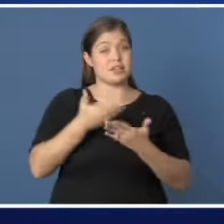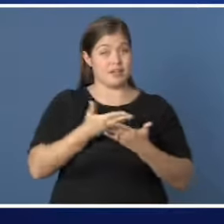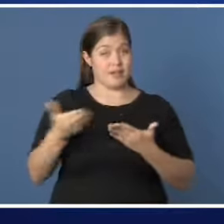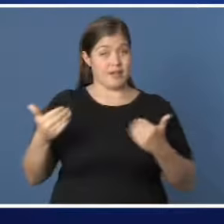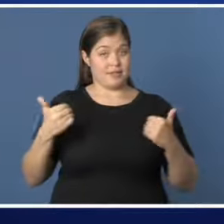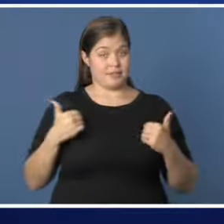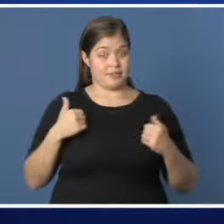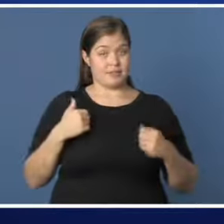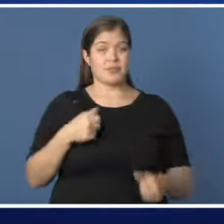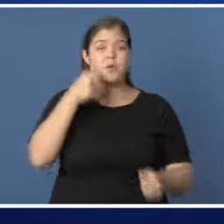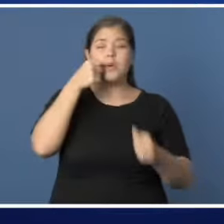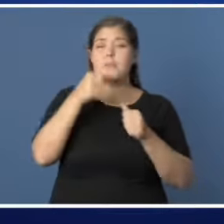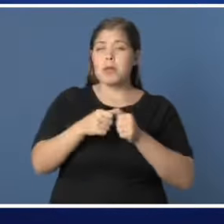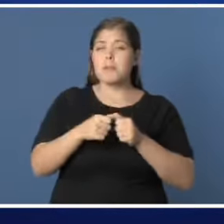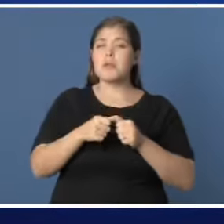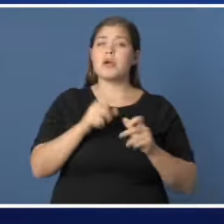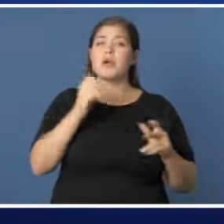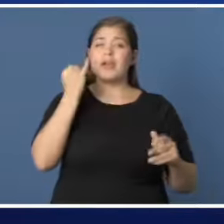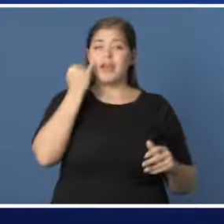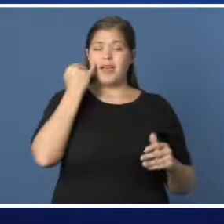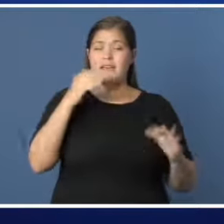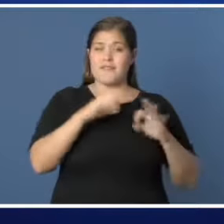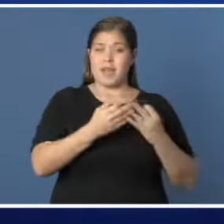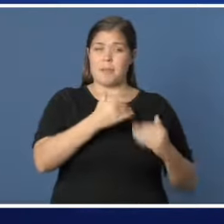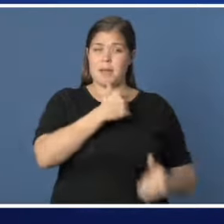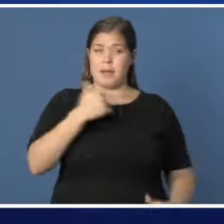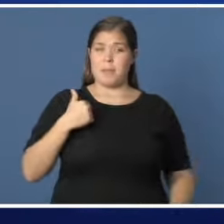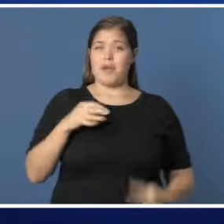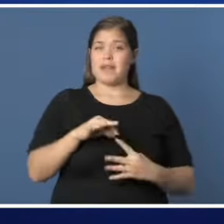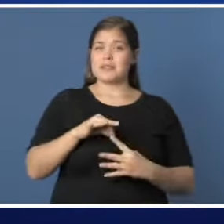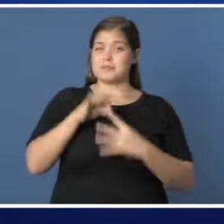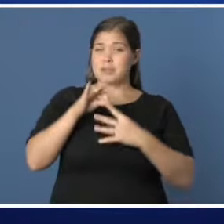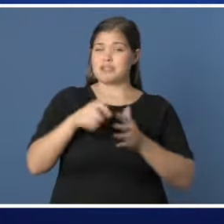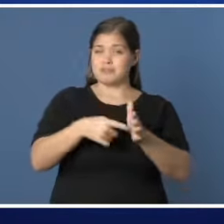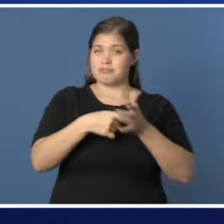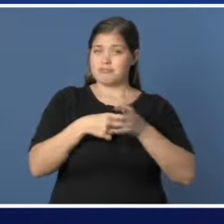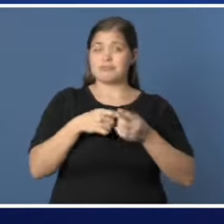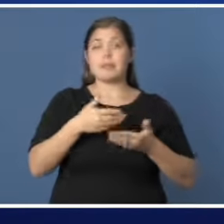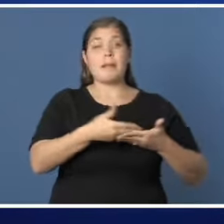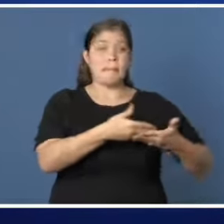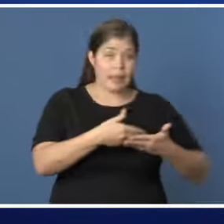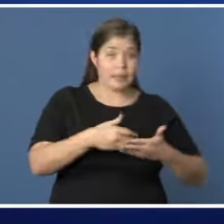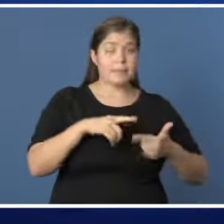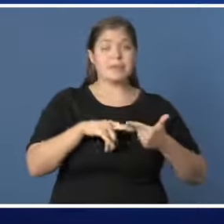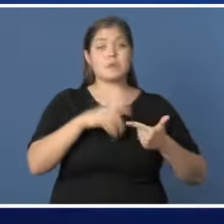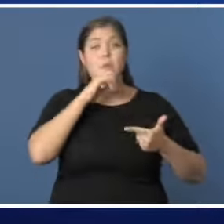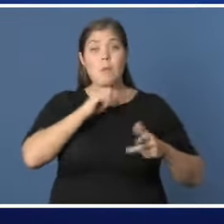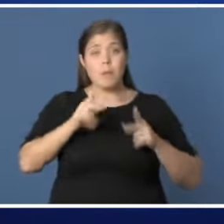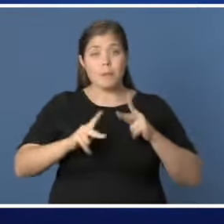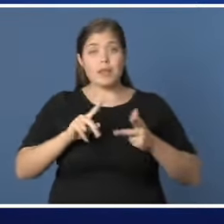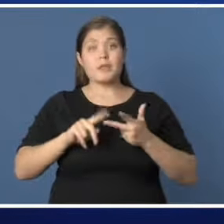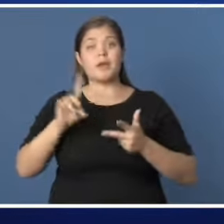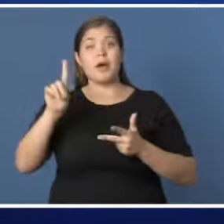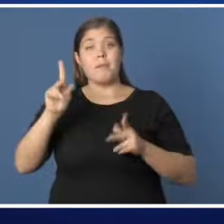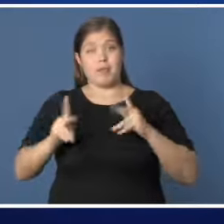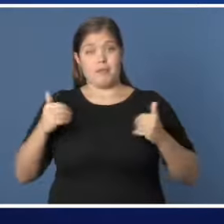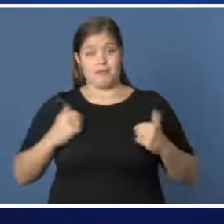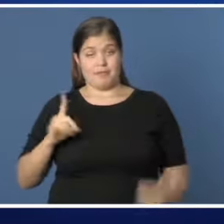Special items. Remember family members with special requirements, such as infants